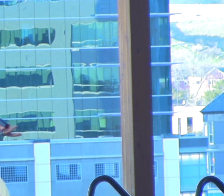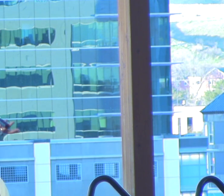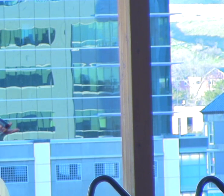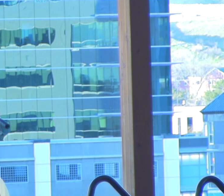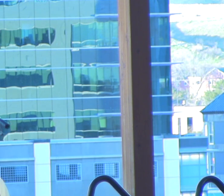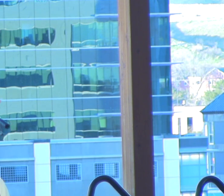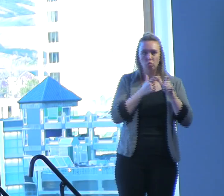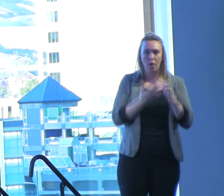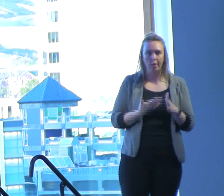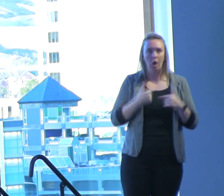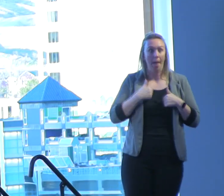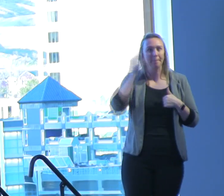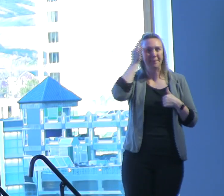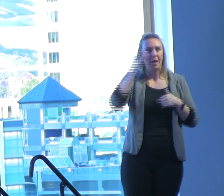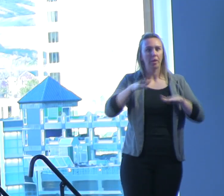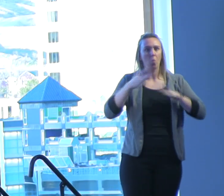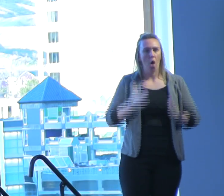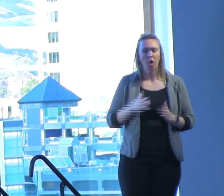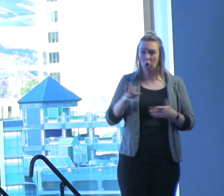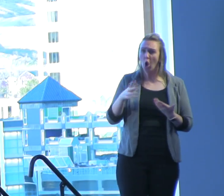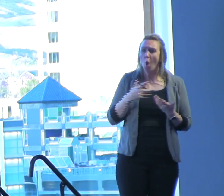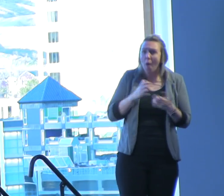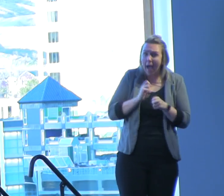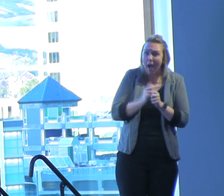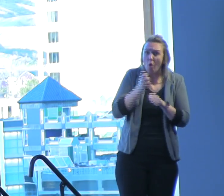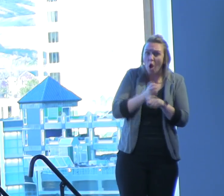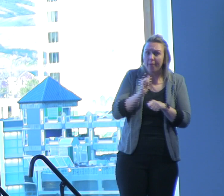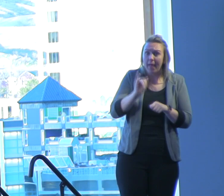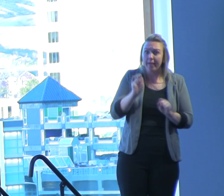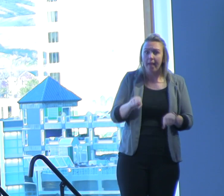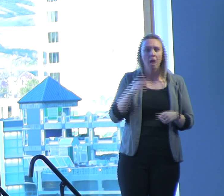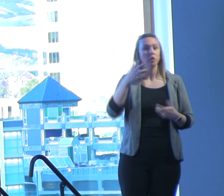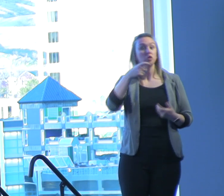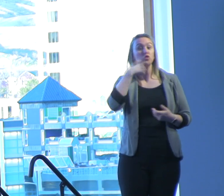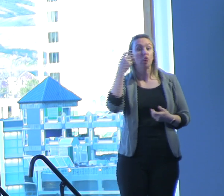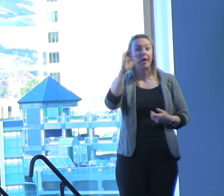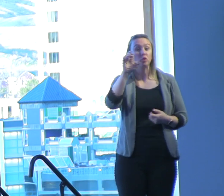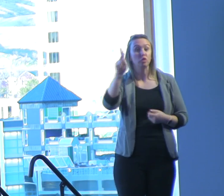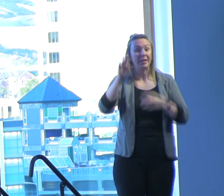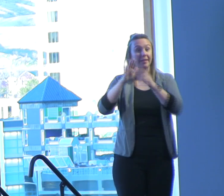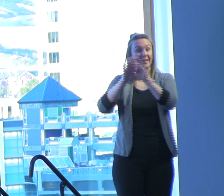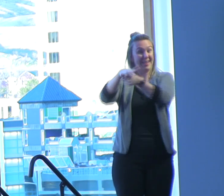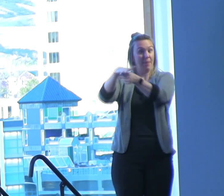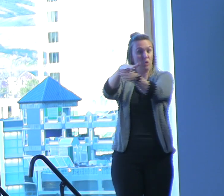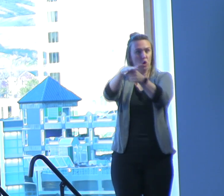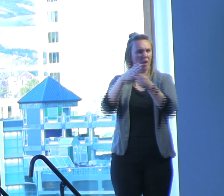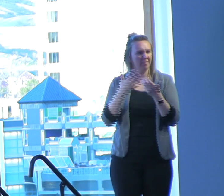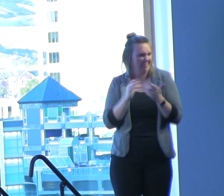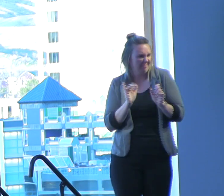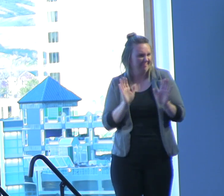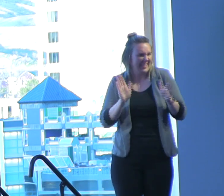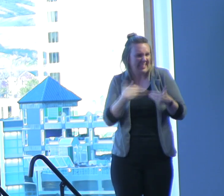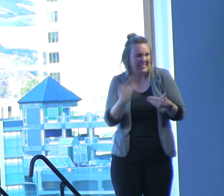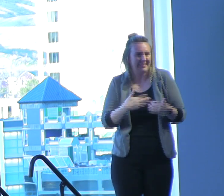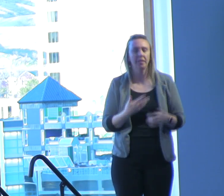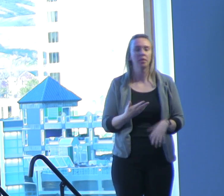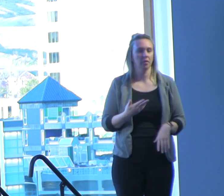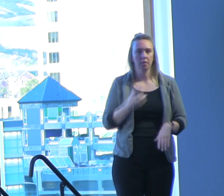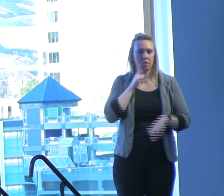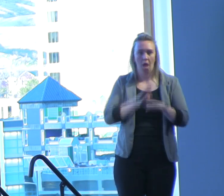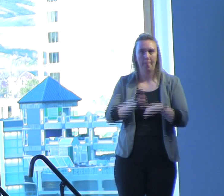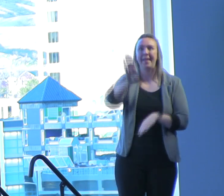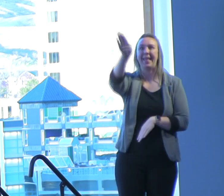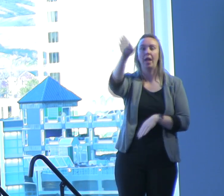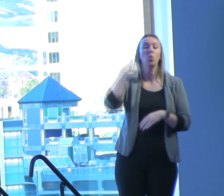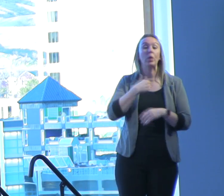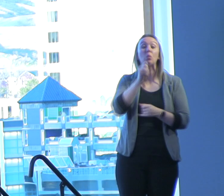how hard can it be? Dry Creek, it sounds easy. Well, it's up a hill. It's like we were so last that the four-wheeler